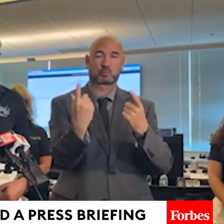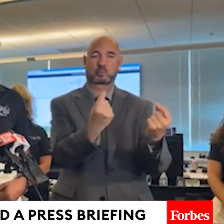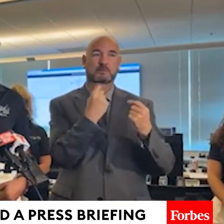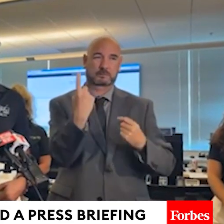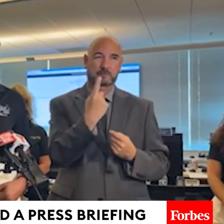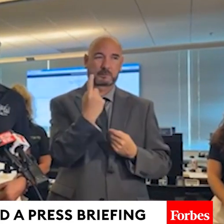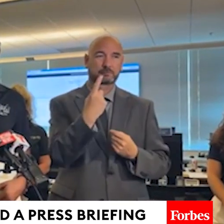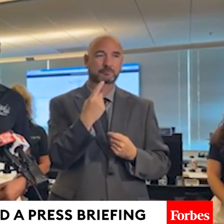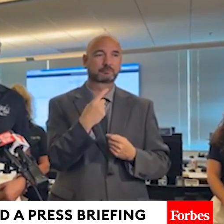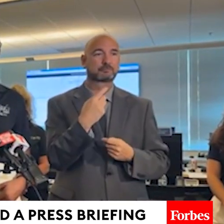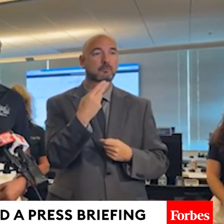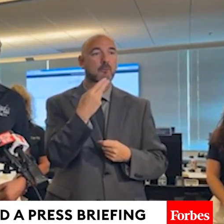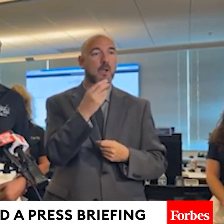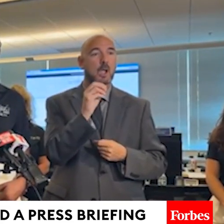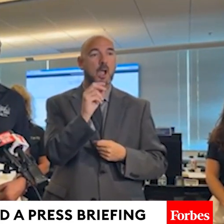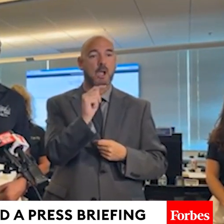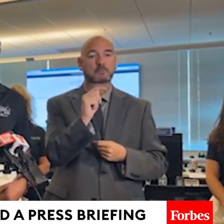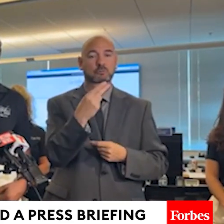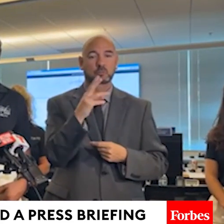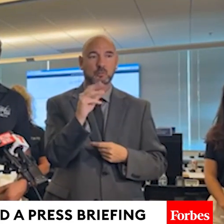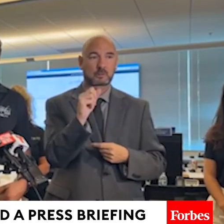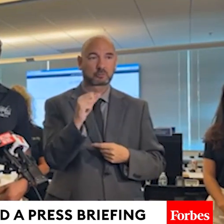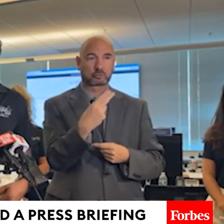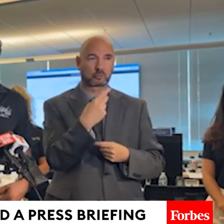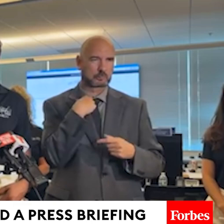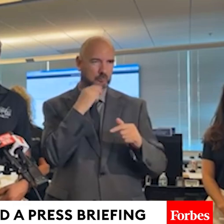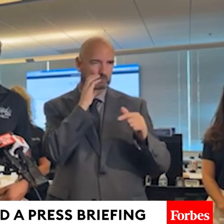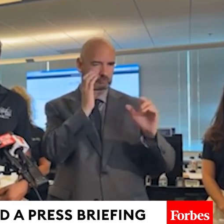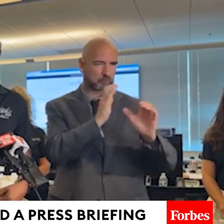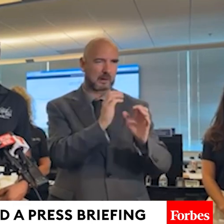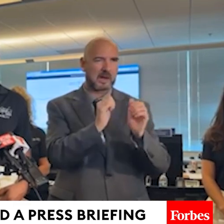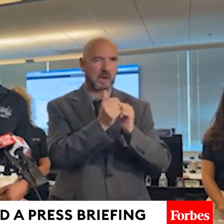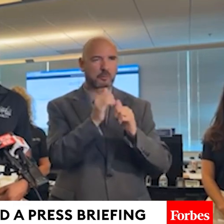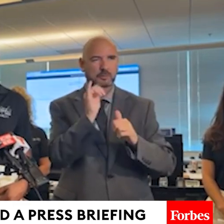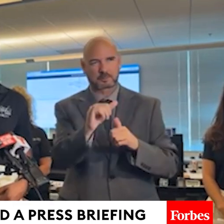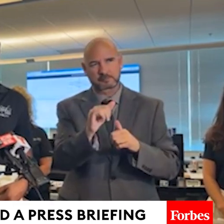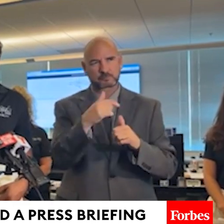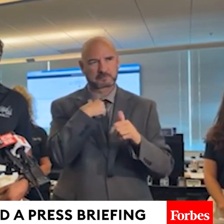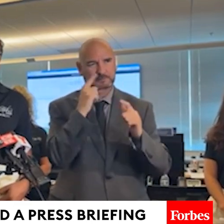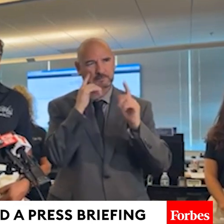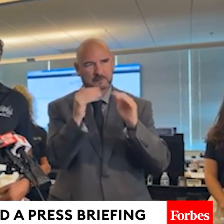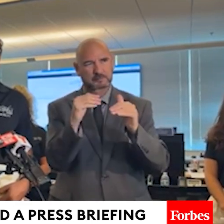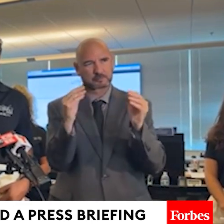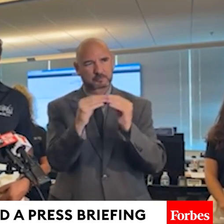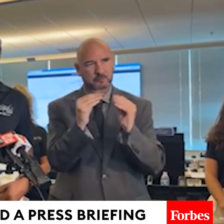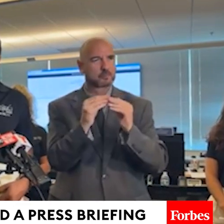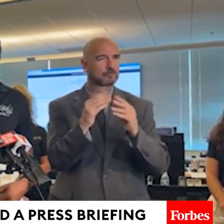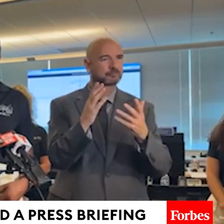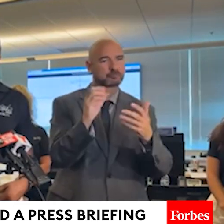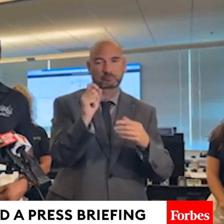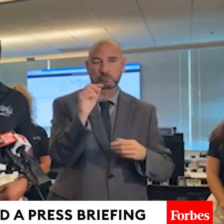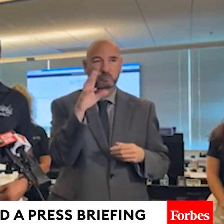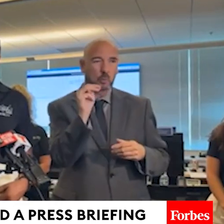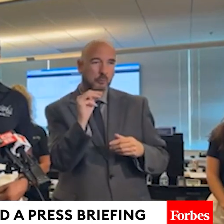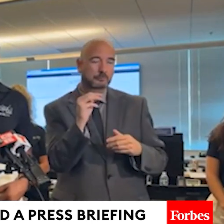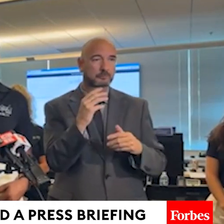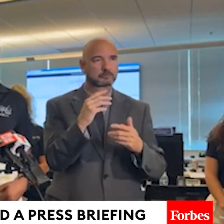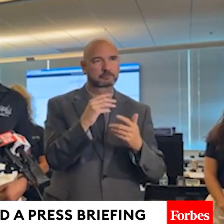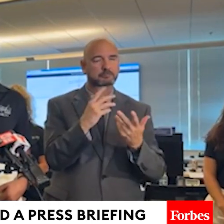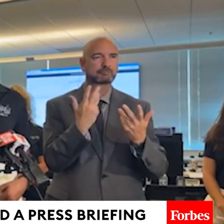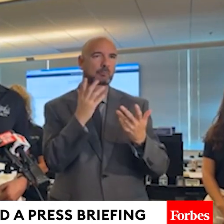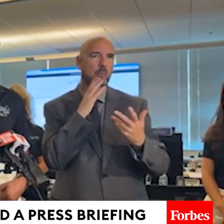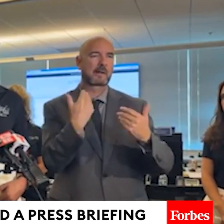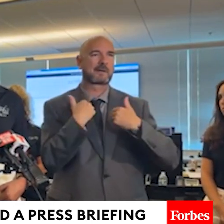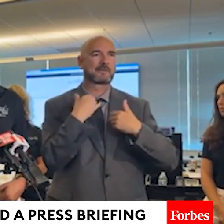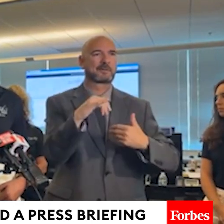2 storms, especially given that we expect these kind of storms. We don't want them to be the new normal, and we